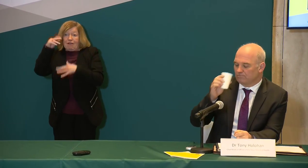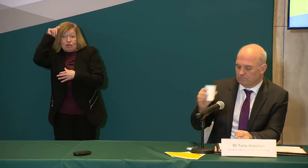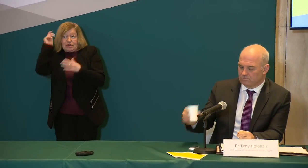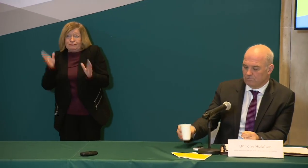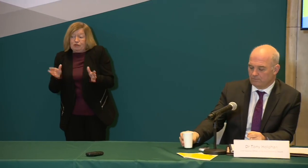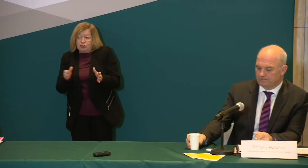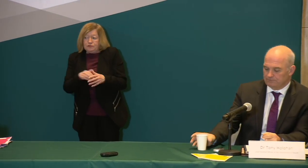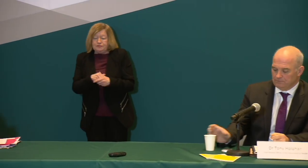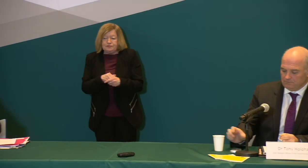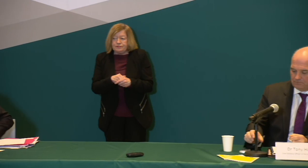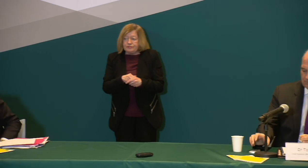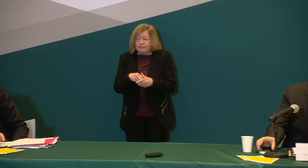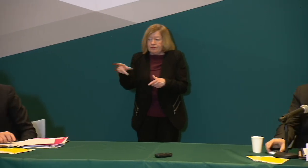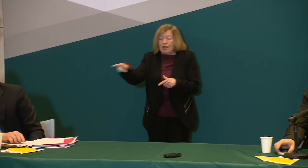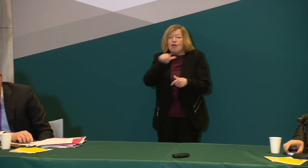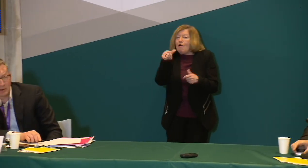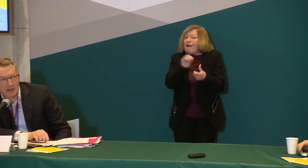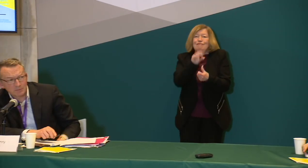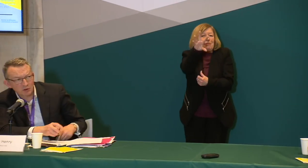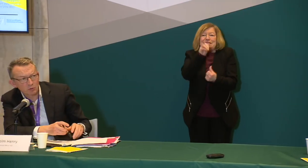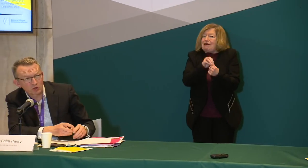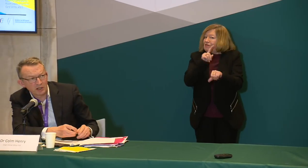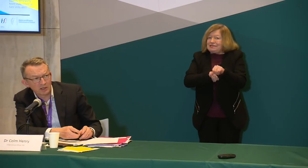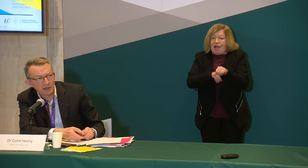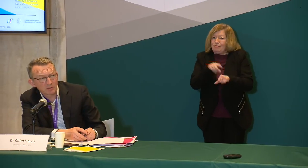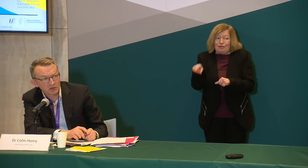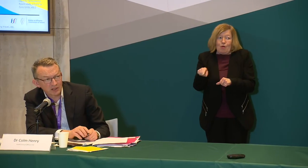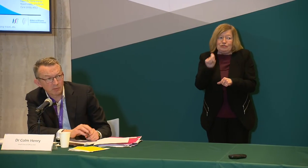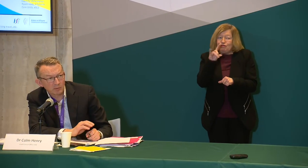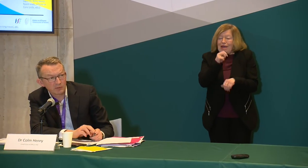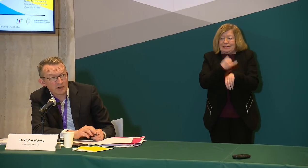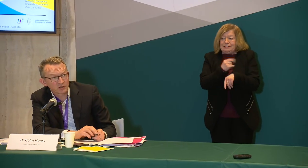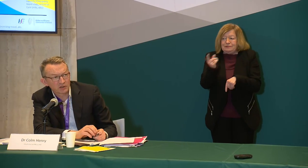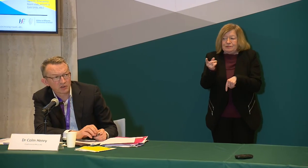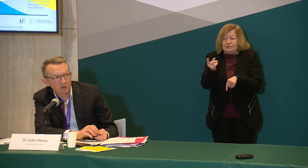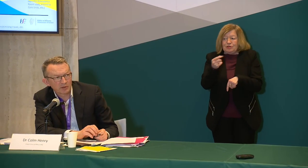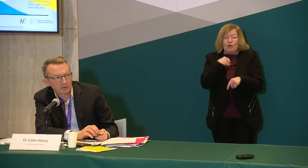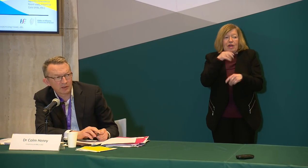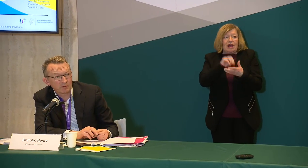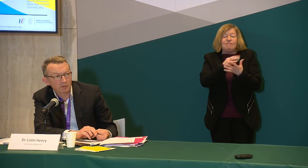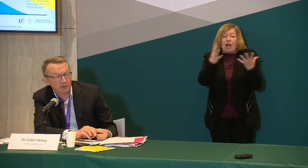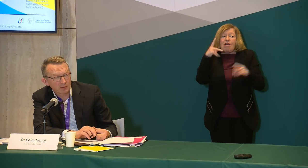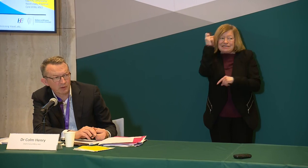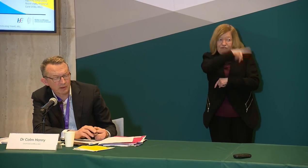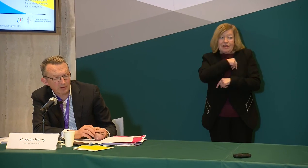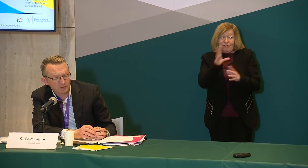carried out? I don't have specific times on those, Shane. As I say, we face considerable